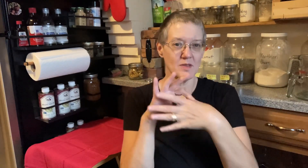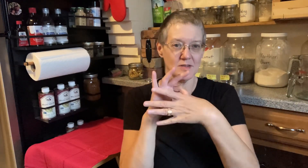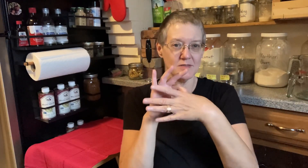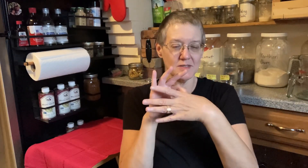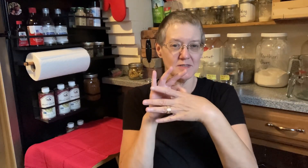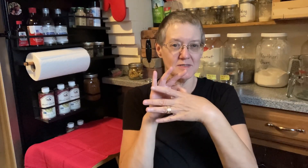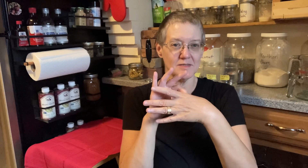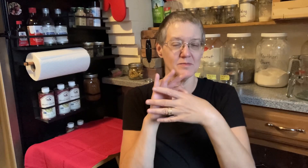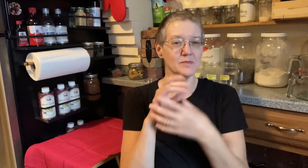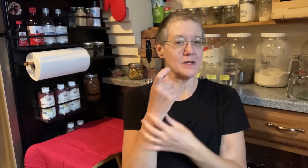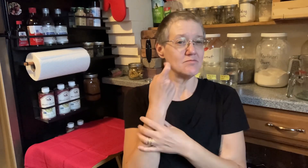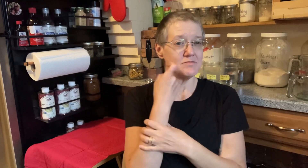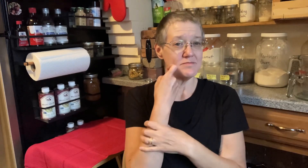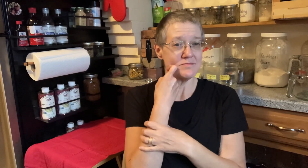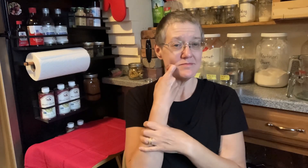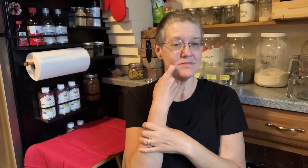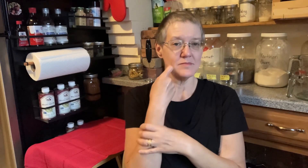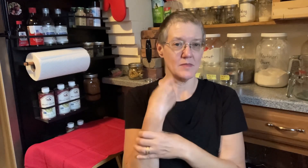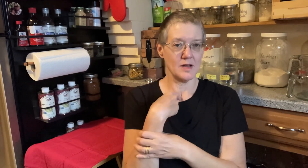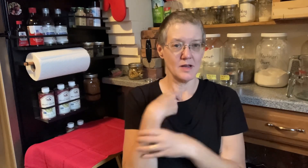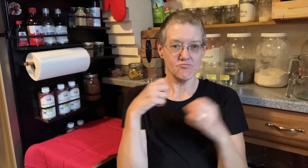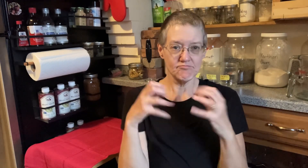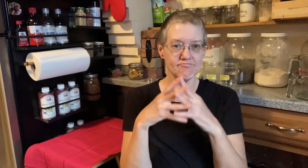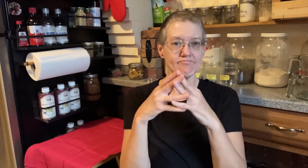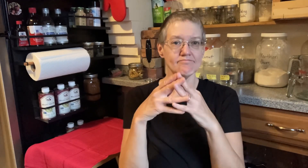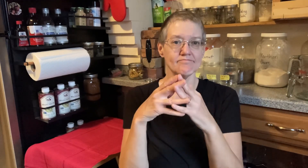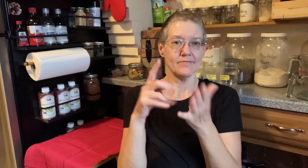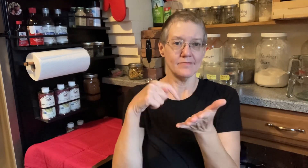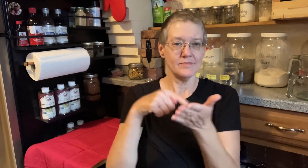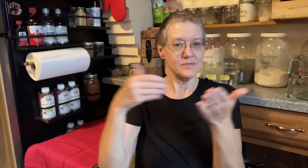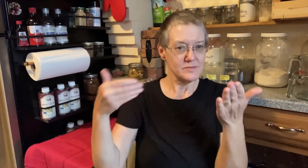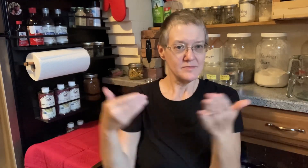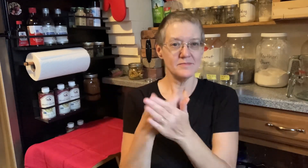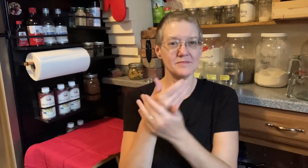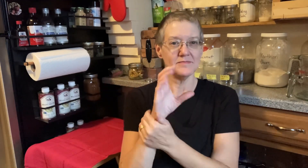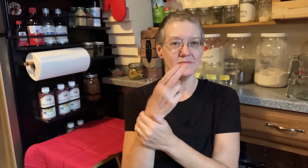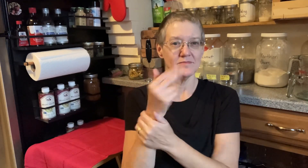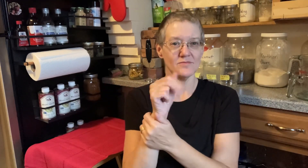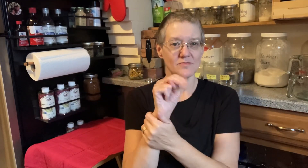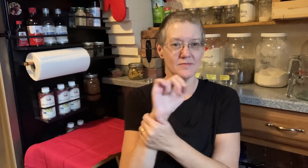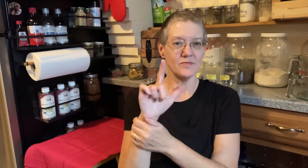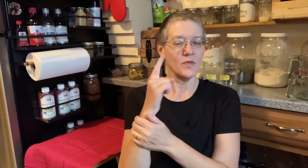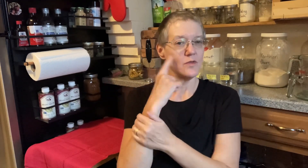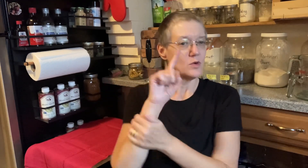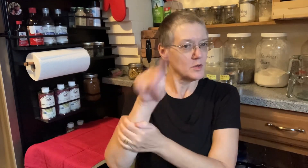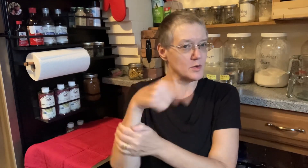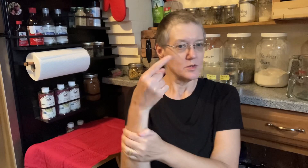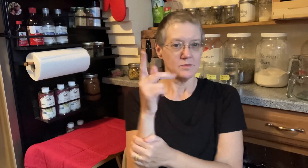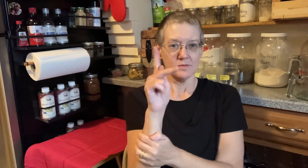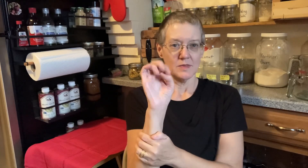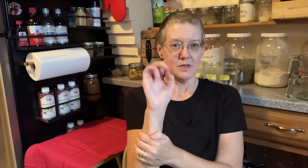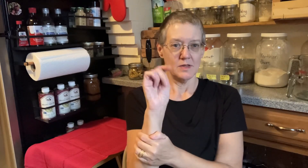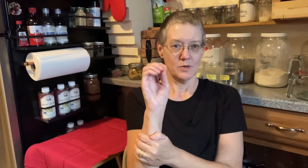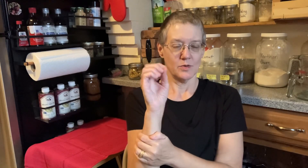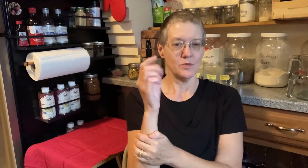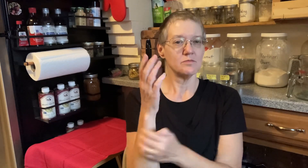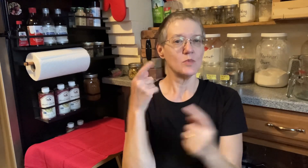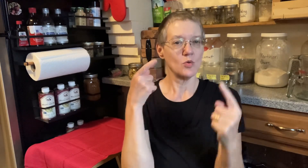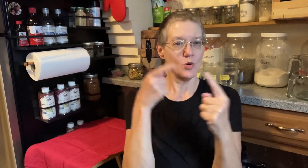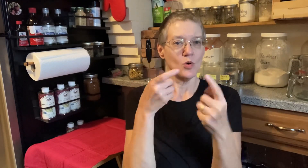content. But recently I started this new channel for only our